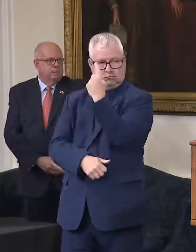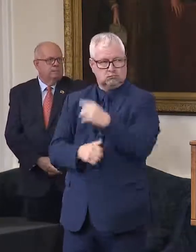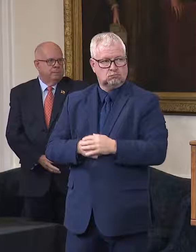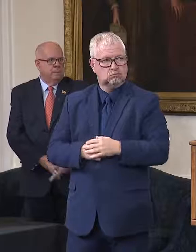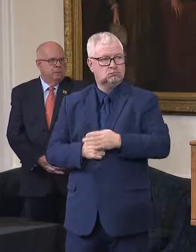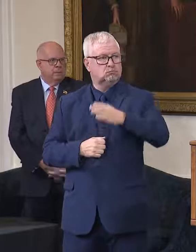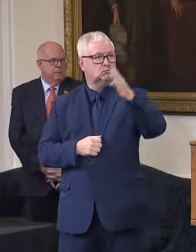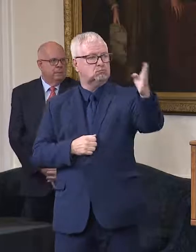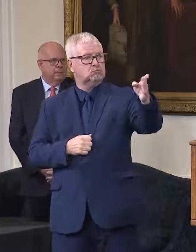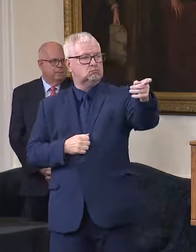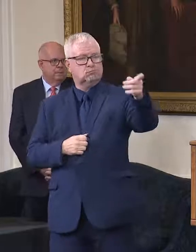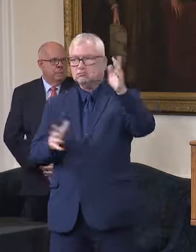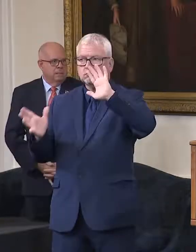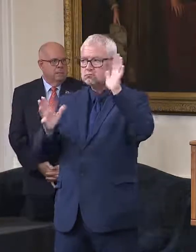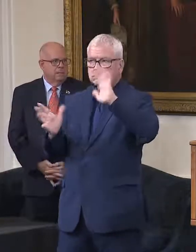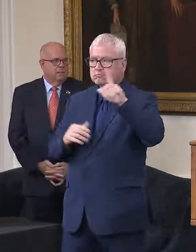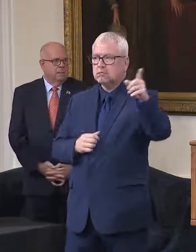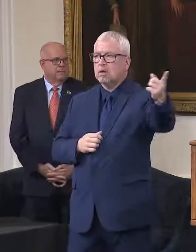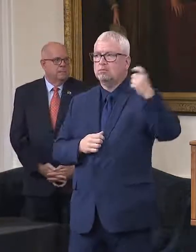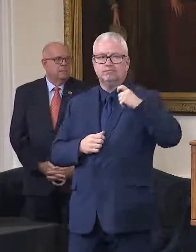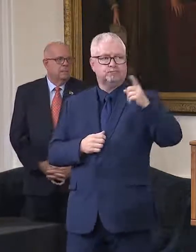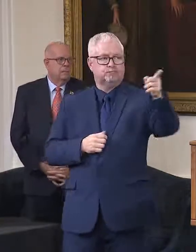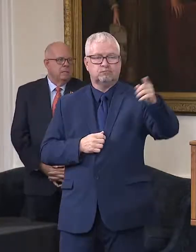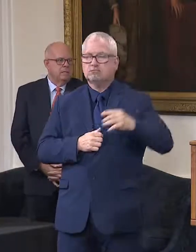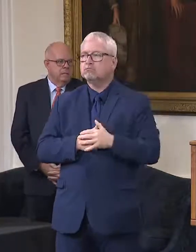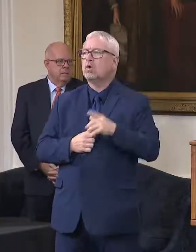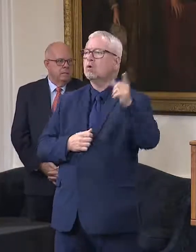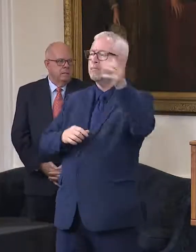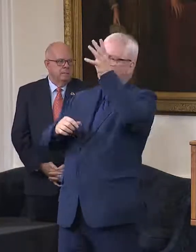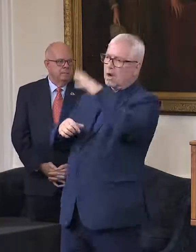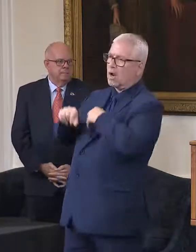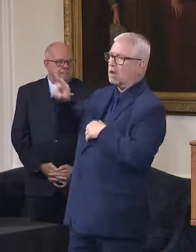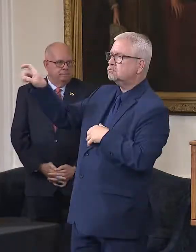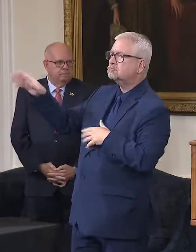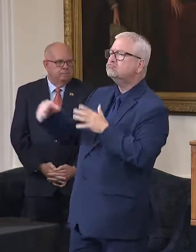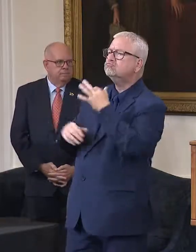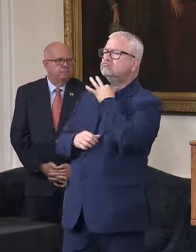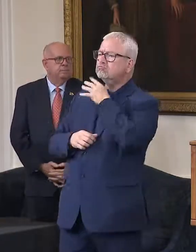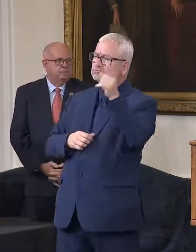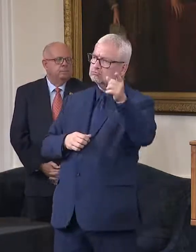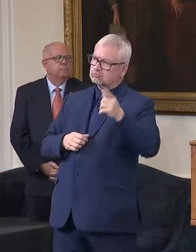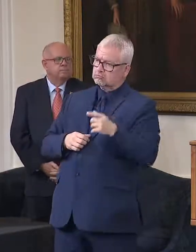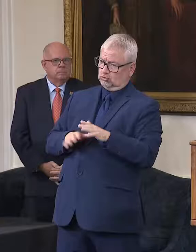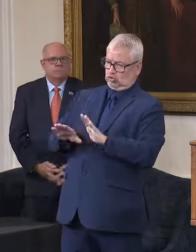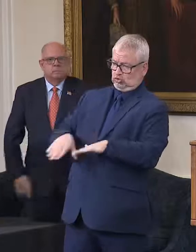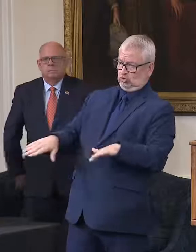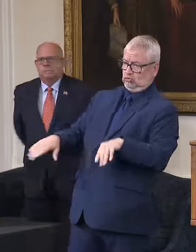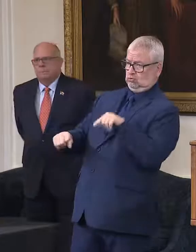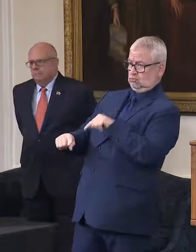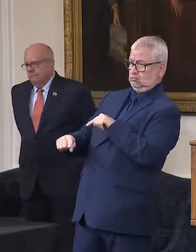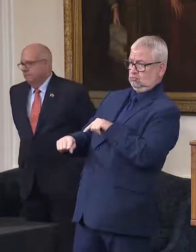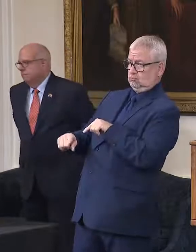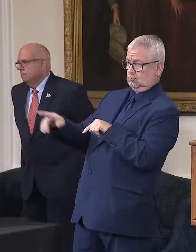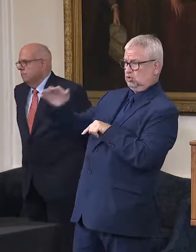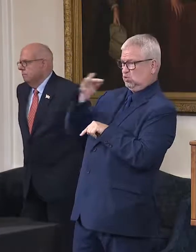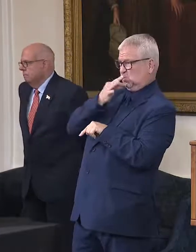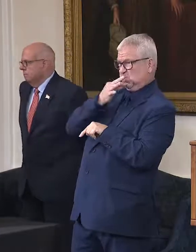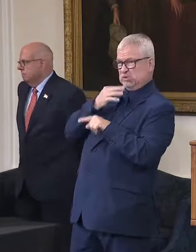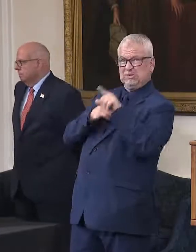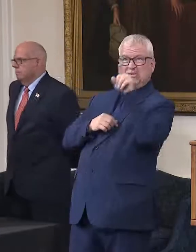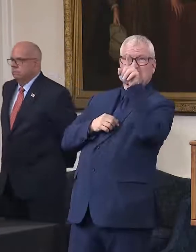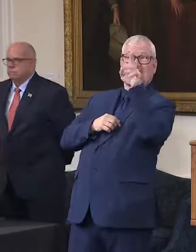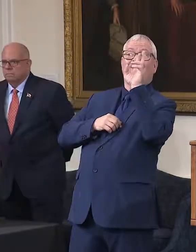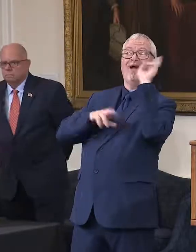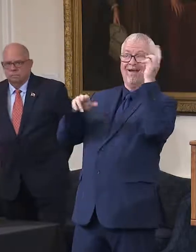I want to. Either one, go ahead. Either, go ahead. In regards to what you mentioned, Governor, about the children who may be eligible soon, how will